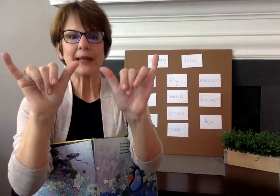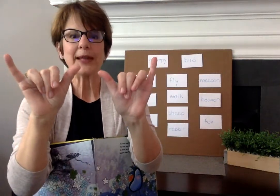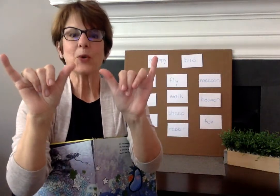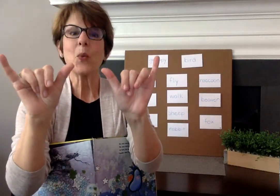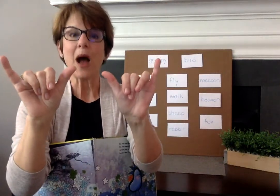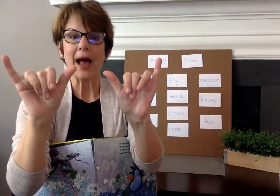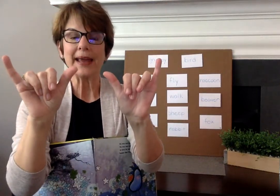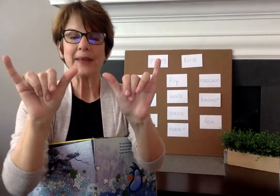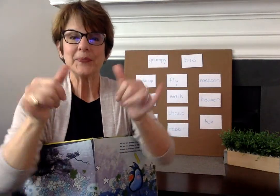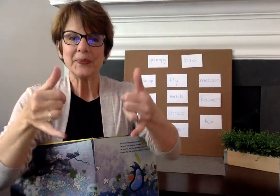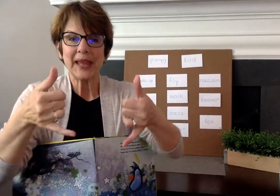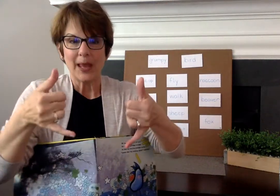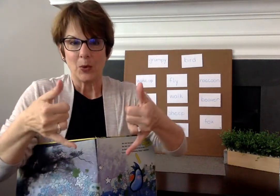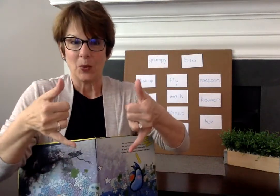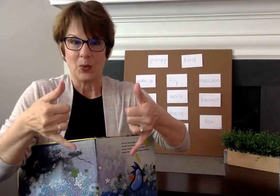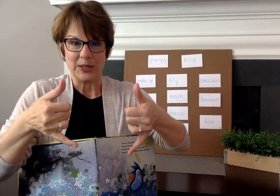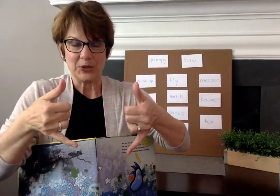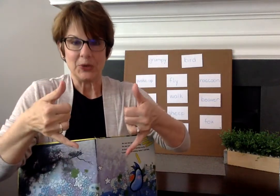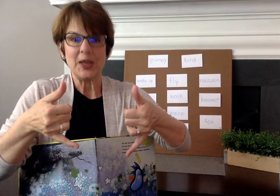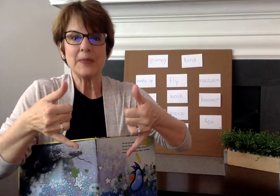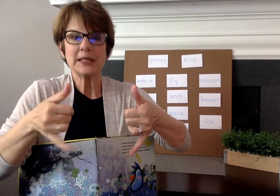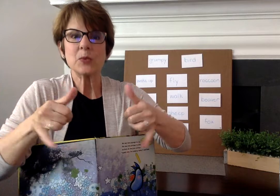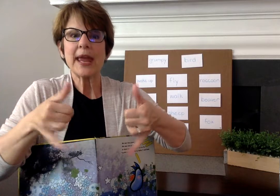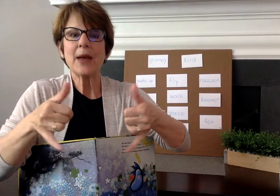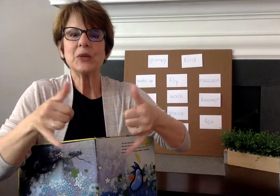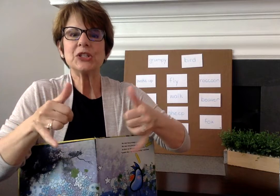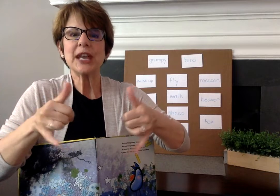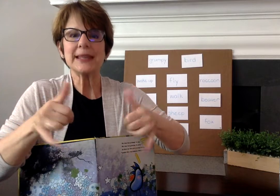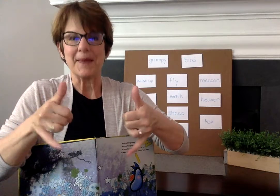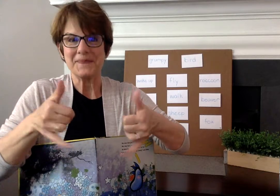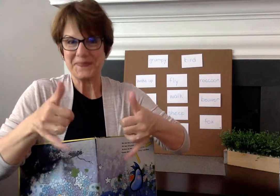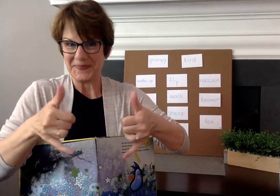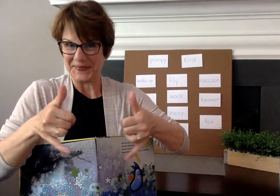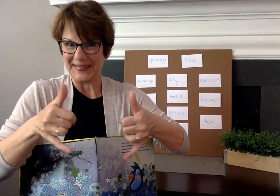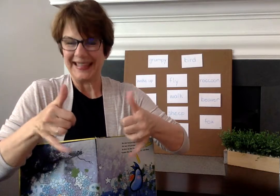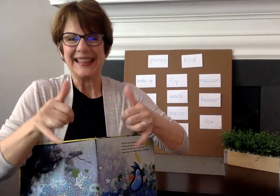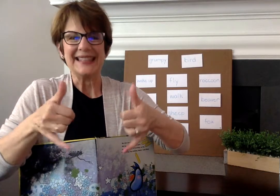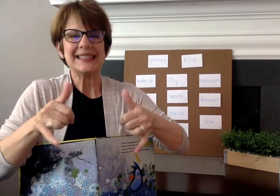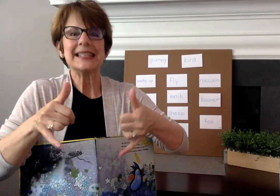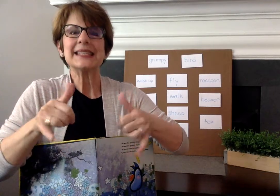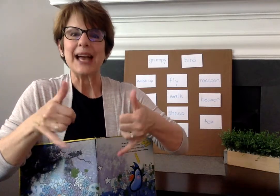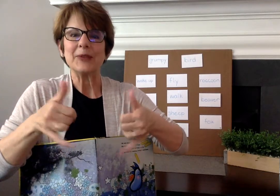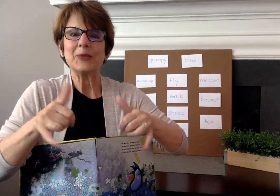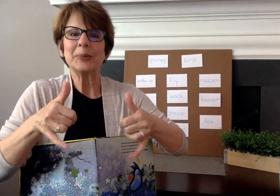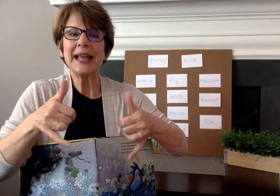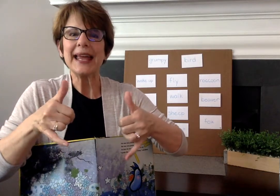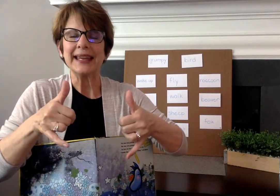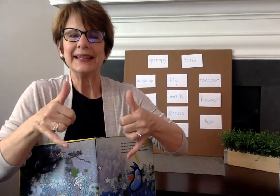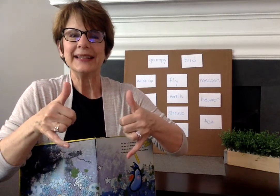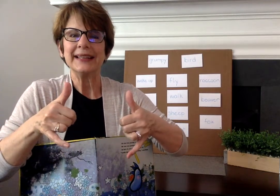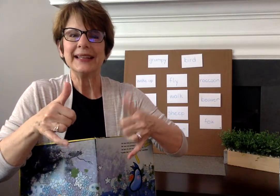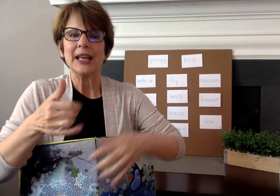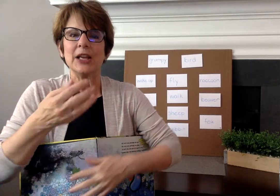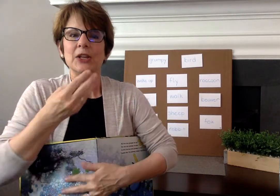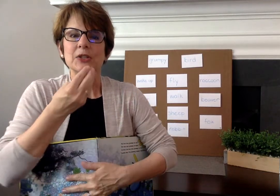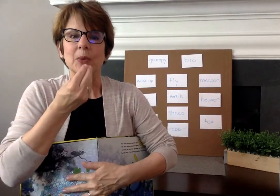letter Y, we turn them this way and we shake them. This is a sign for play. So we